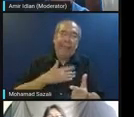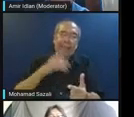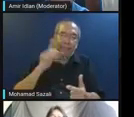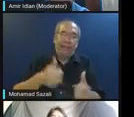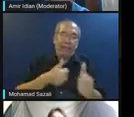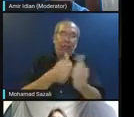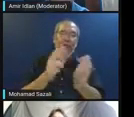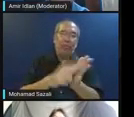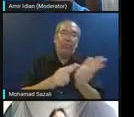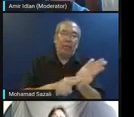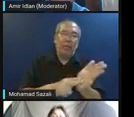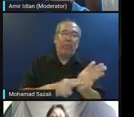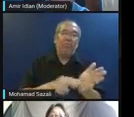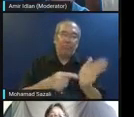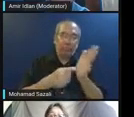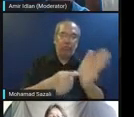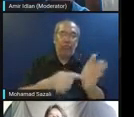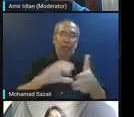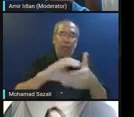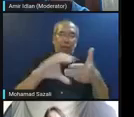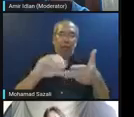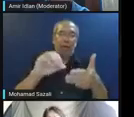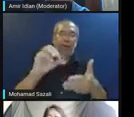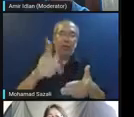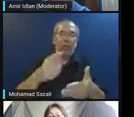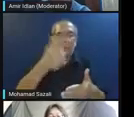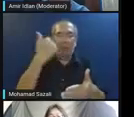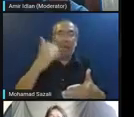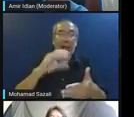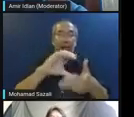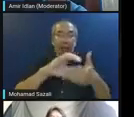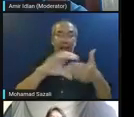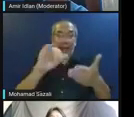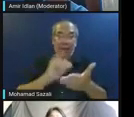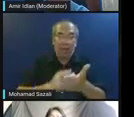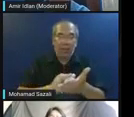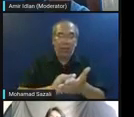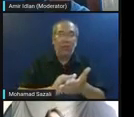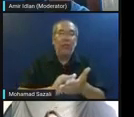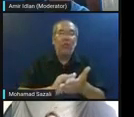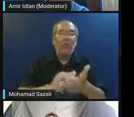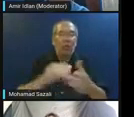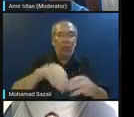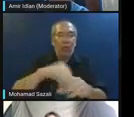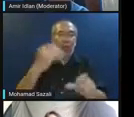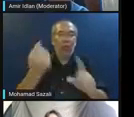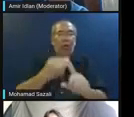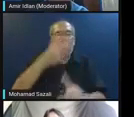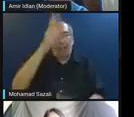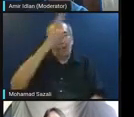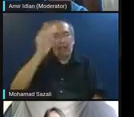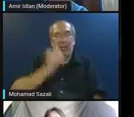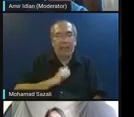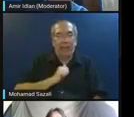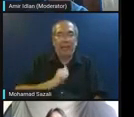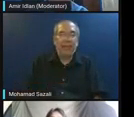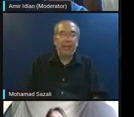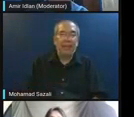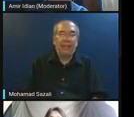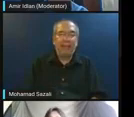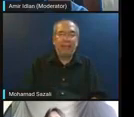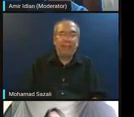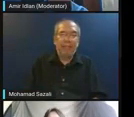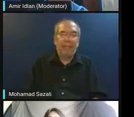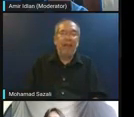So if the person do not have card, okay, maybe the person did not register. But no, we try to encourage them to register if they do not have one.